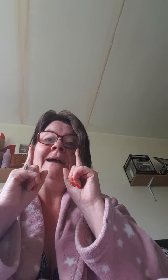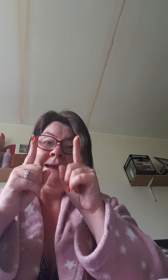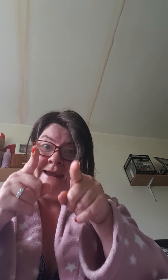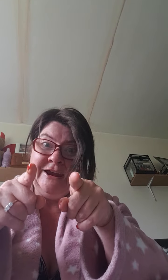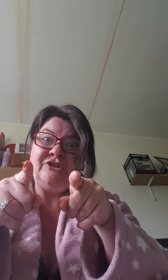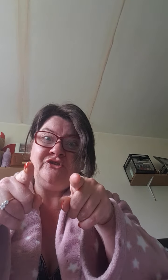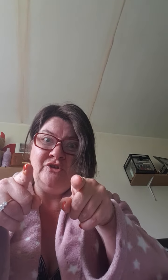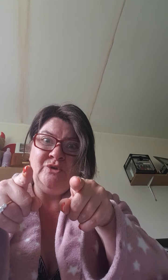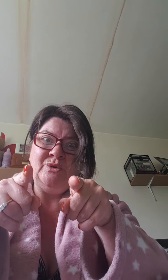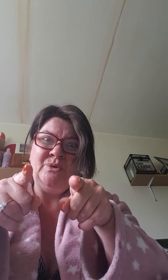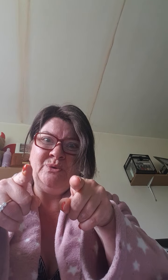It's you.